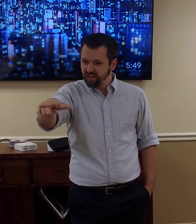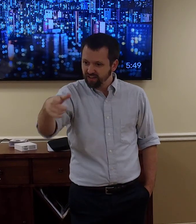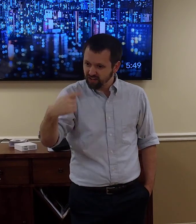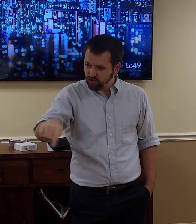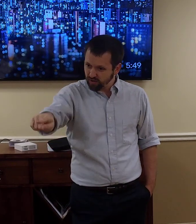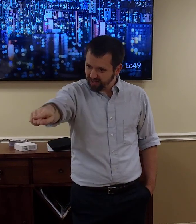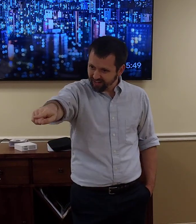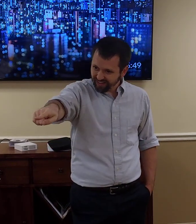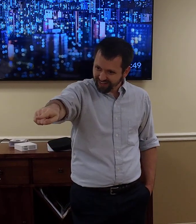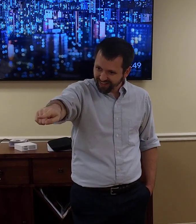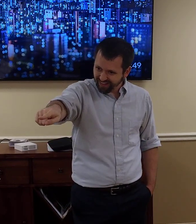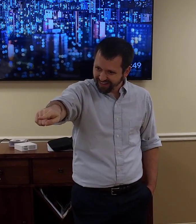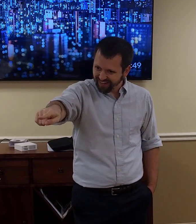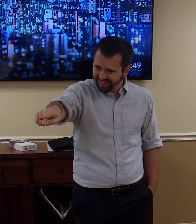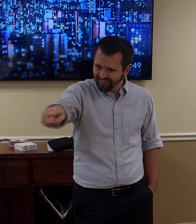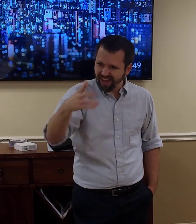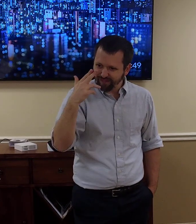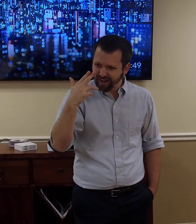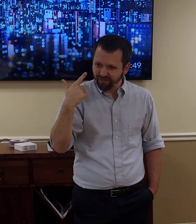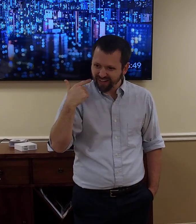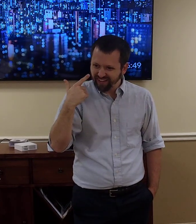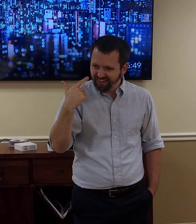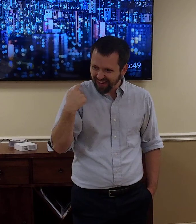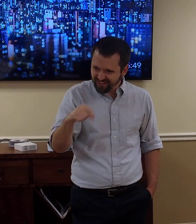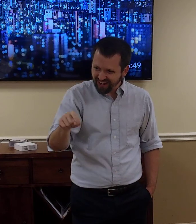Can you do it? You're laughing at me. You gotta try it.